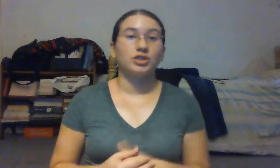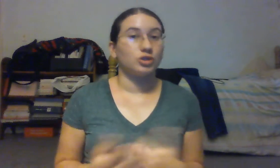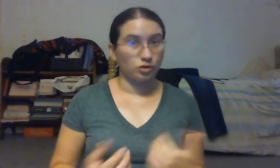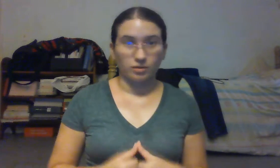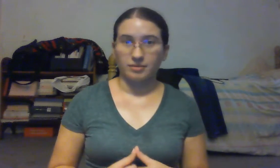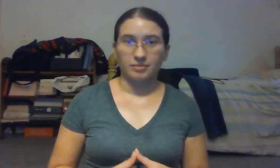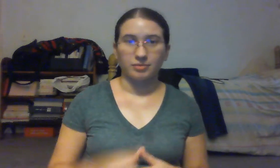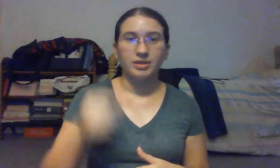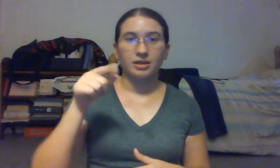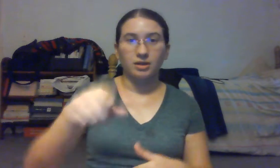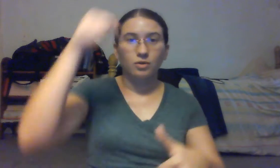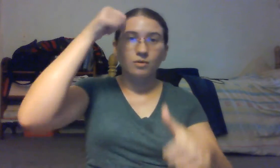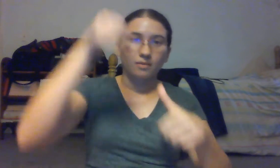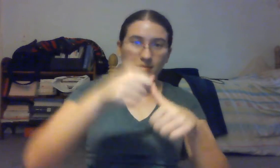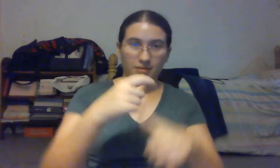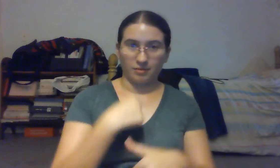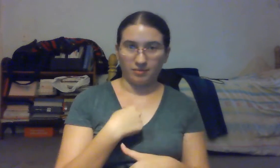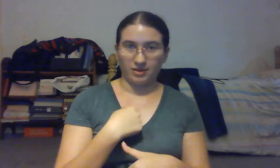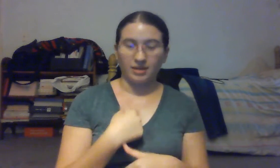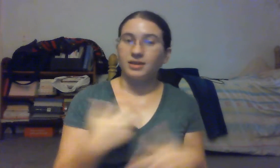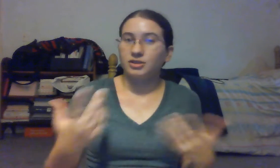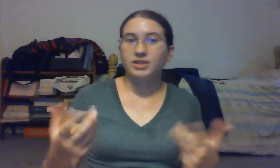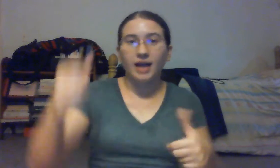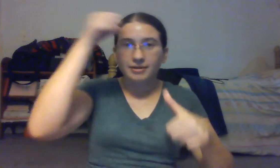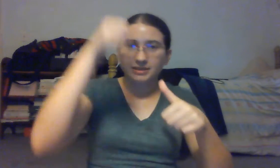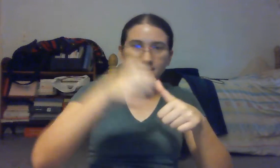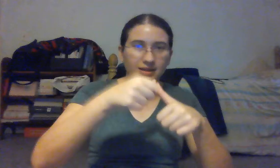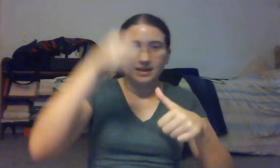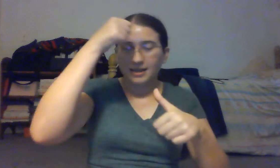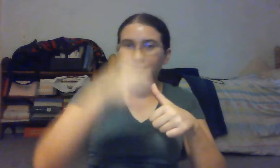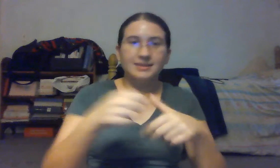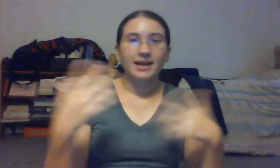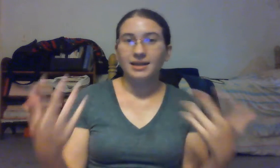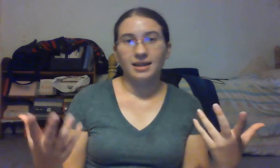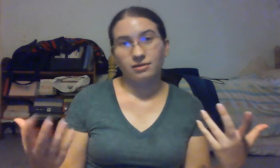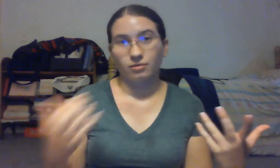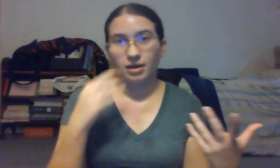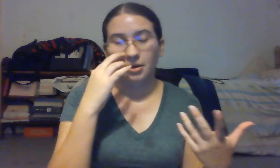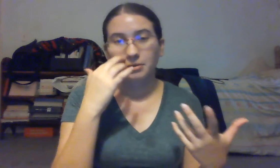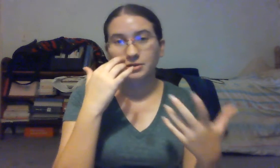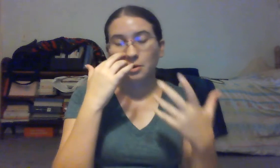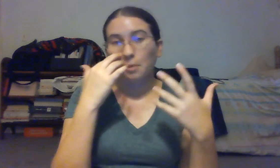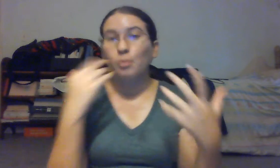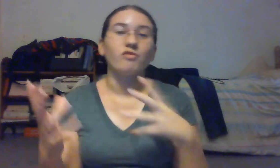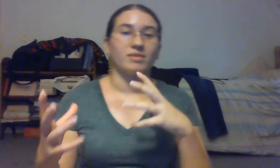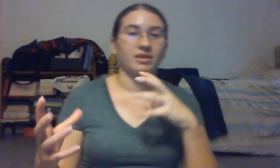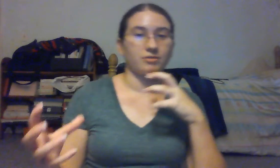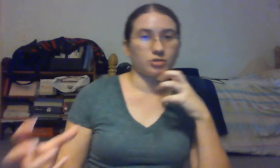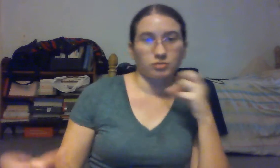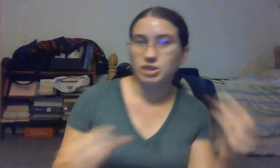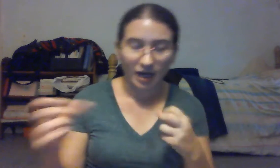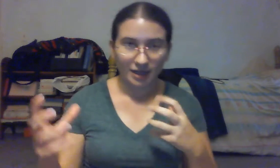versus you remember me. You see how it stayed this way. There was no movement. There was no